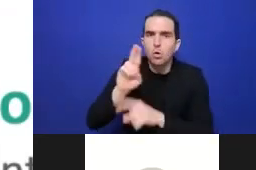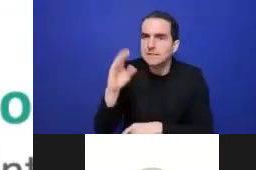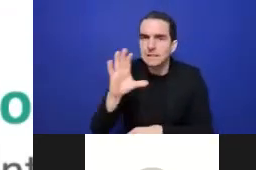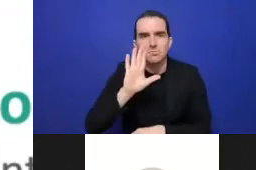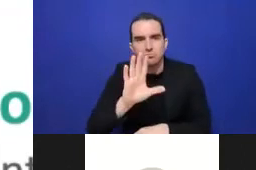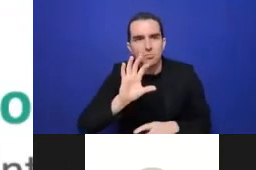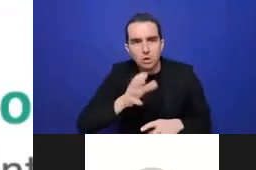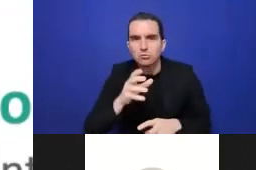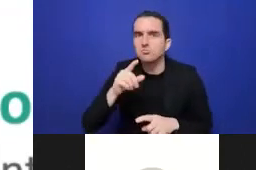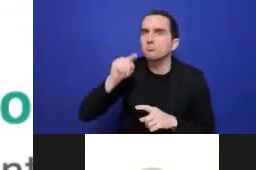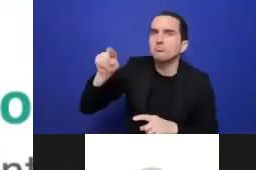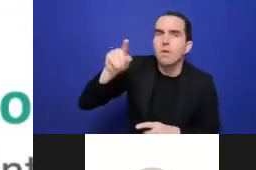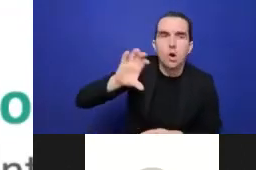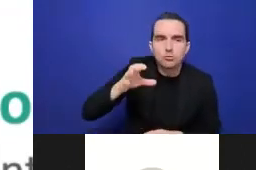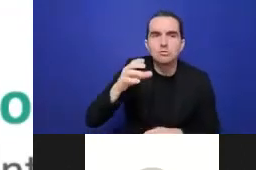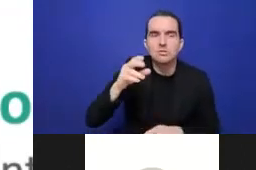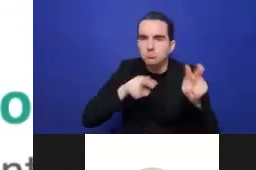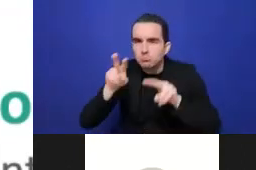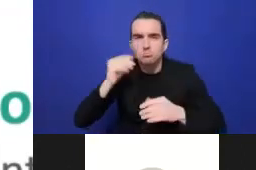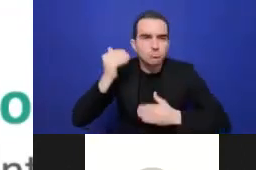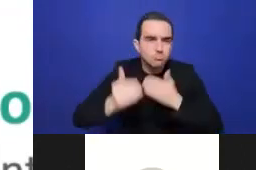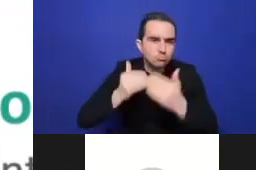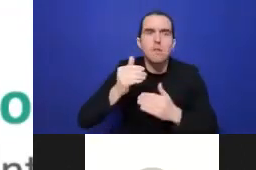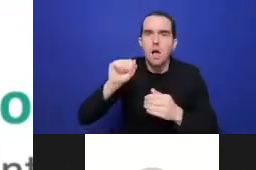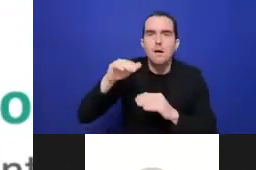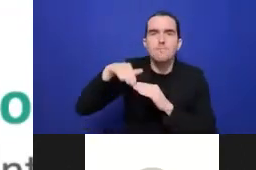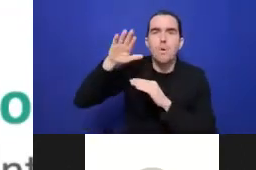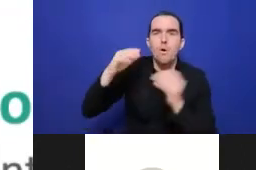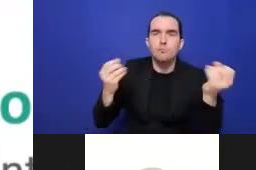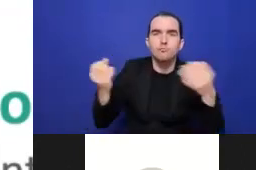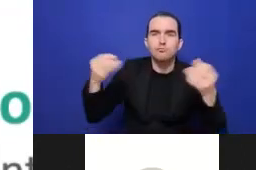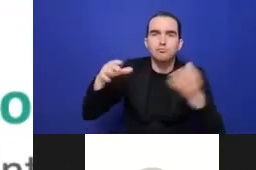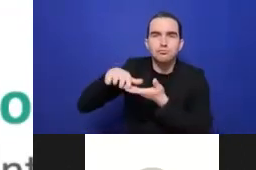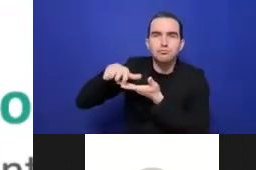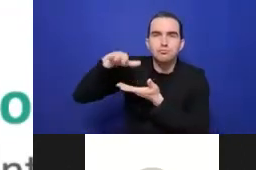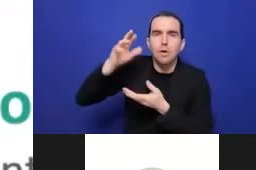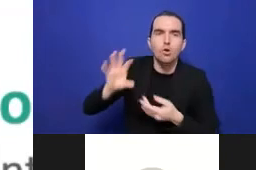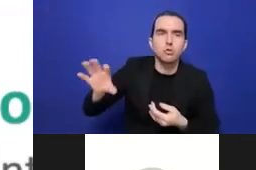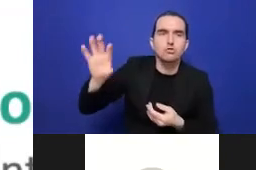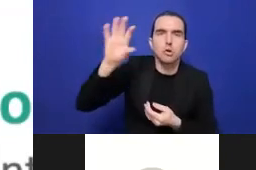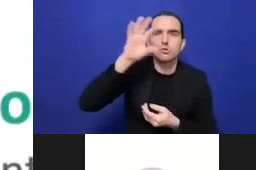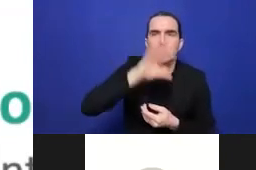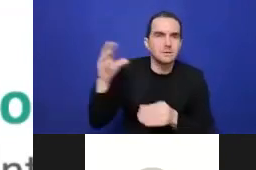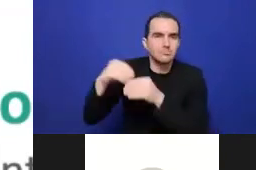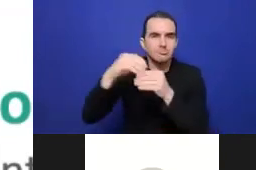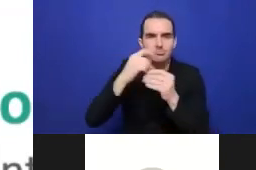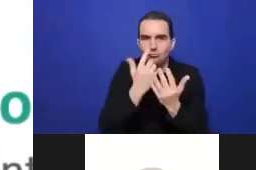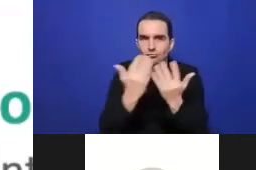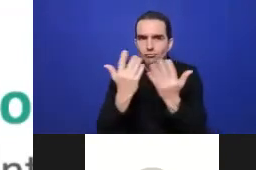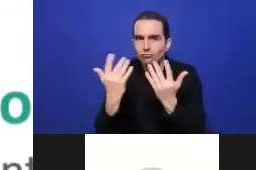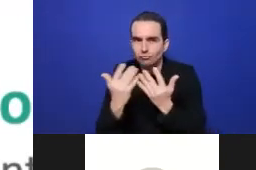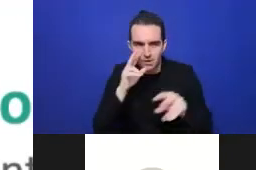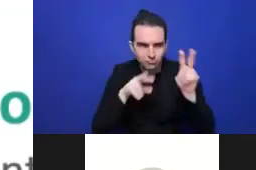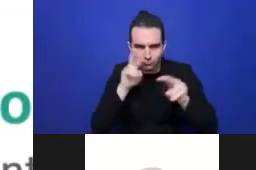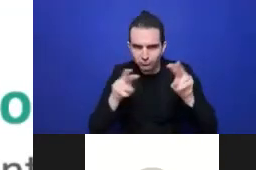country stakeholders to assess the latest UHC commitments and track progress. The UHC Stories and